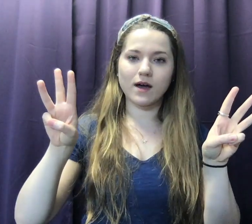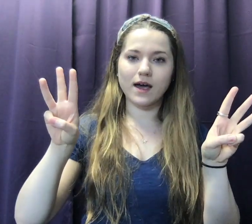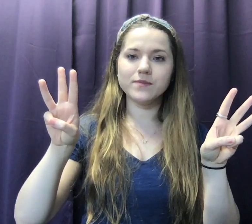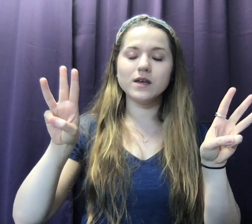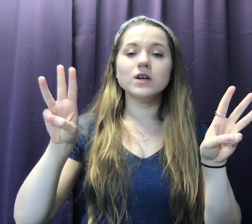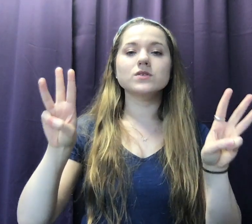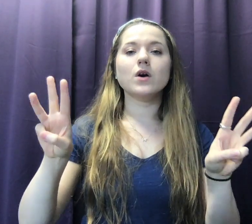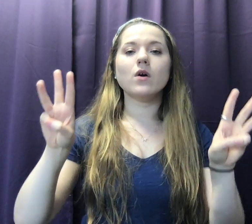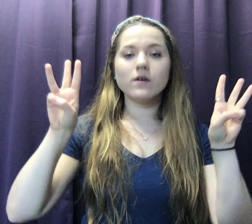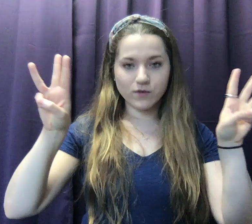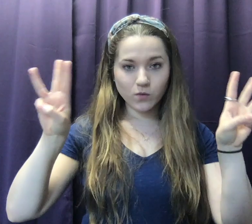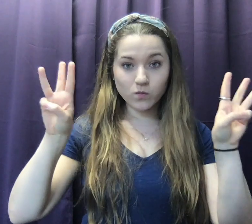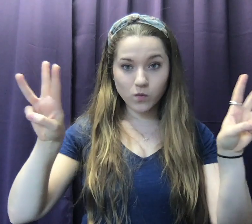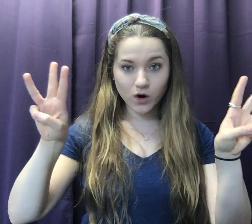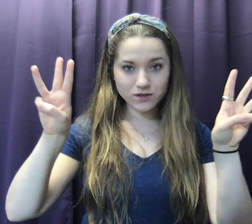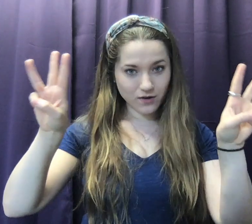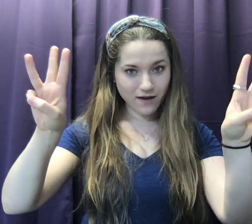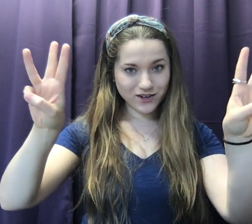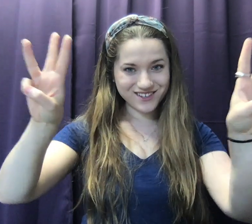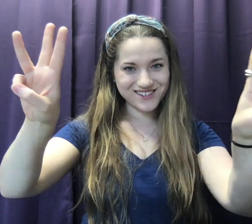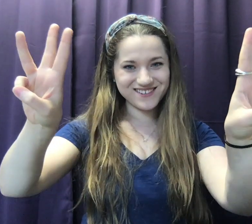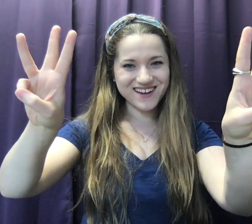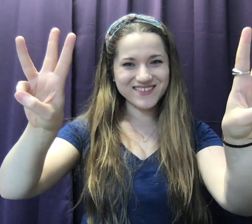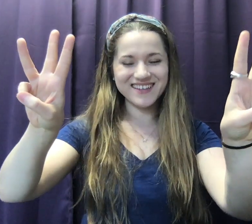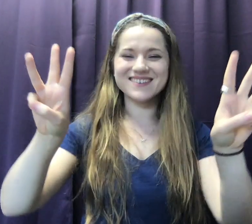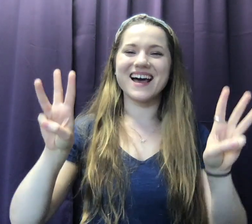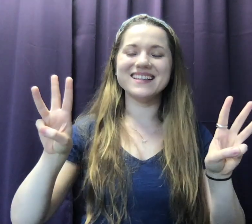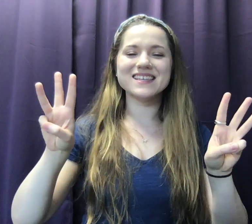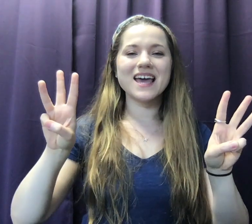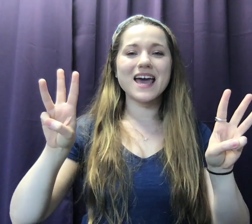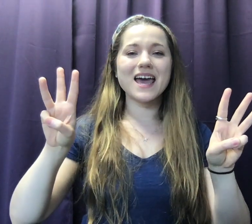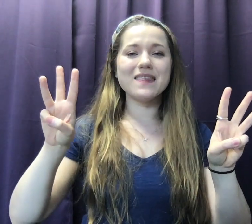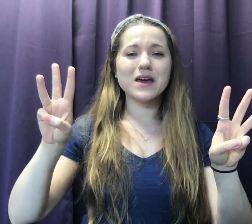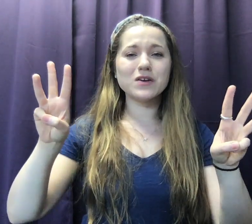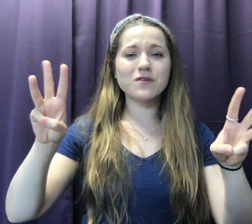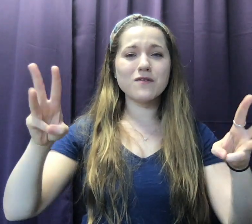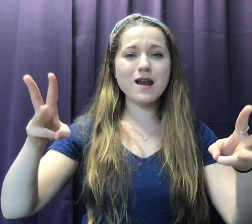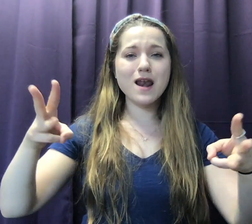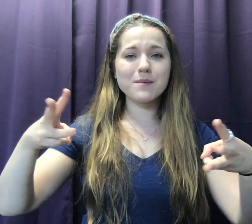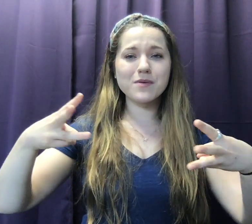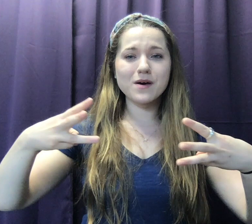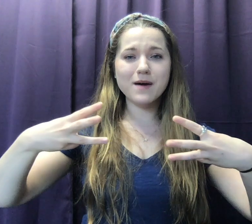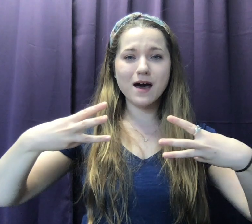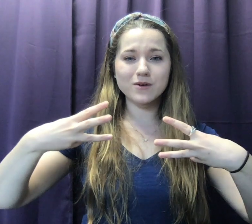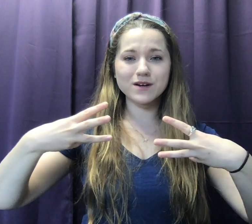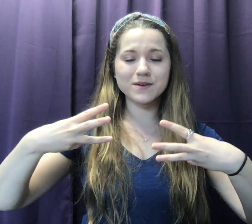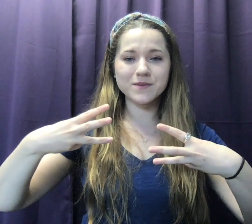okay? So for the word world, you have your two W signs, and then you flip them outward,